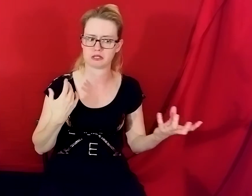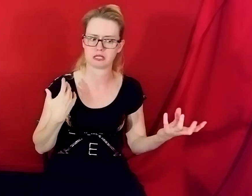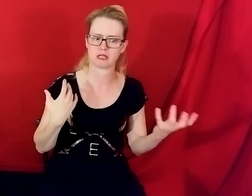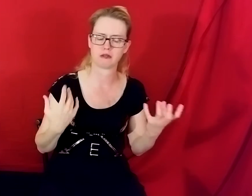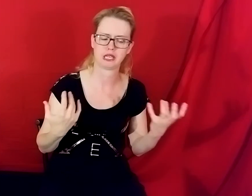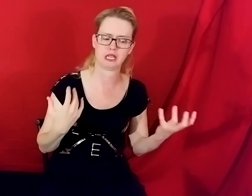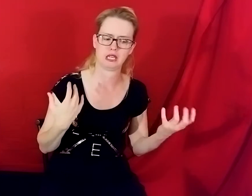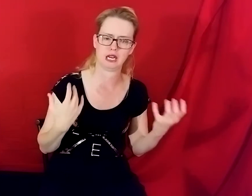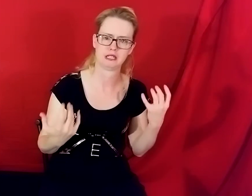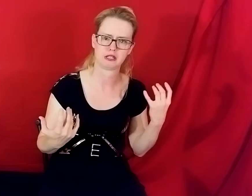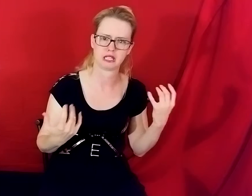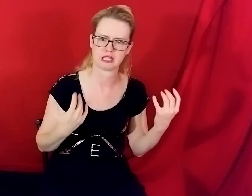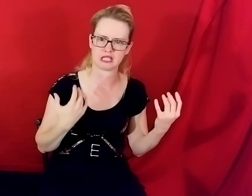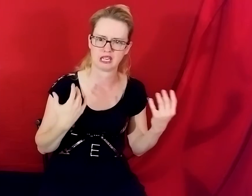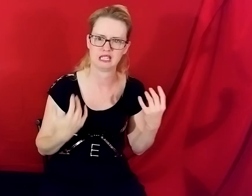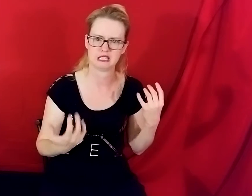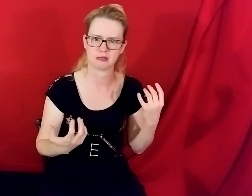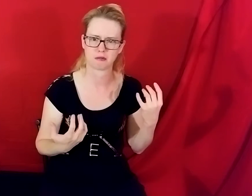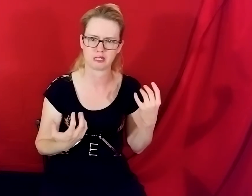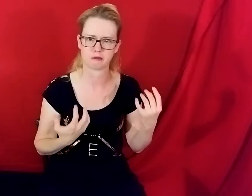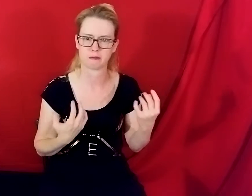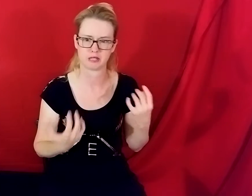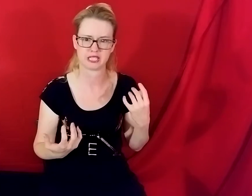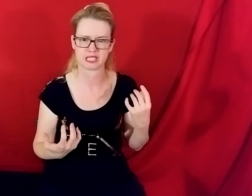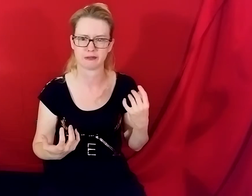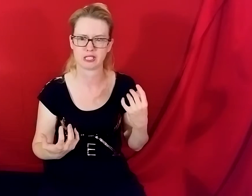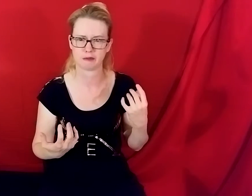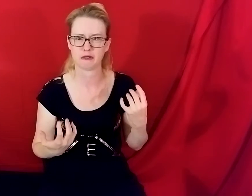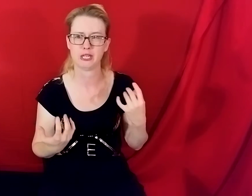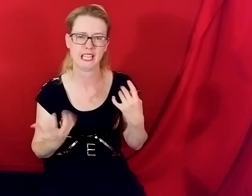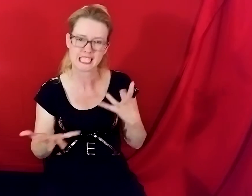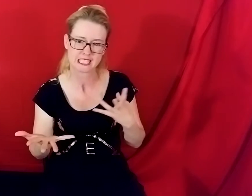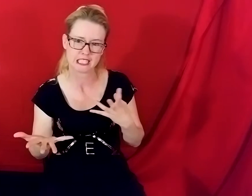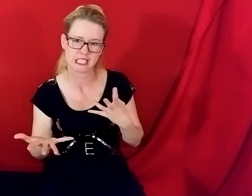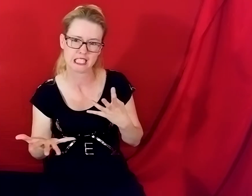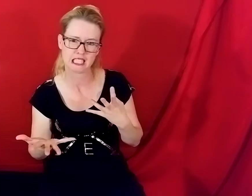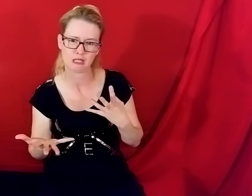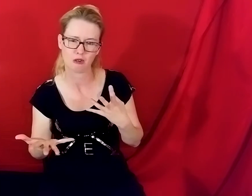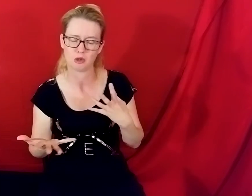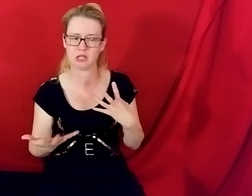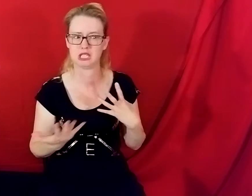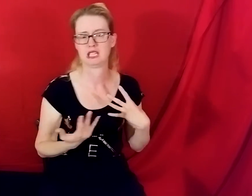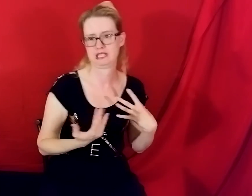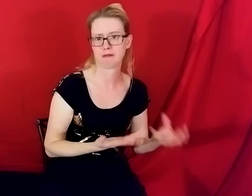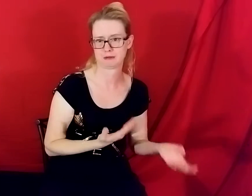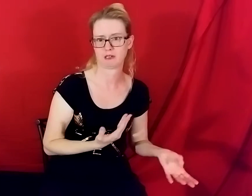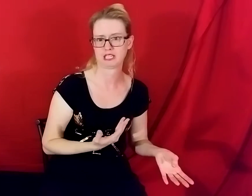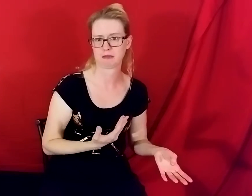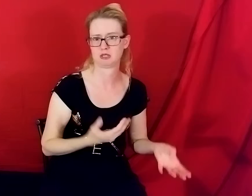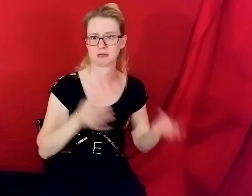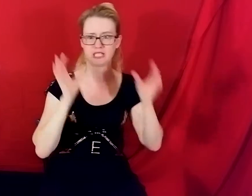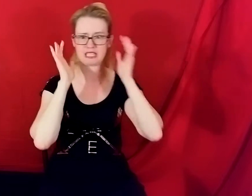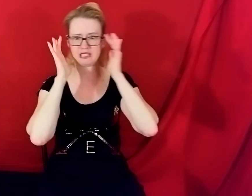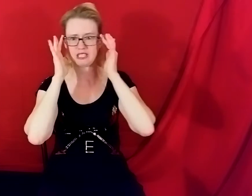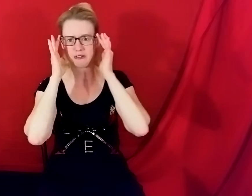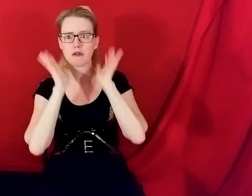okay i think i got it pretty predicted what you're gonna be doing next scene or it's somewhat predictable because i can sit there okay i